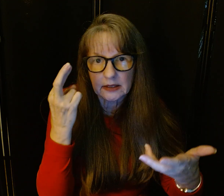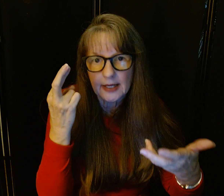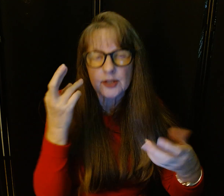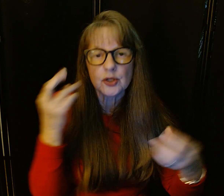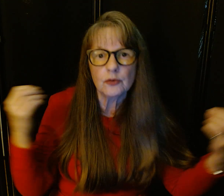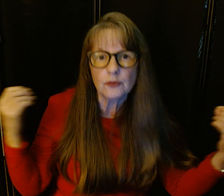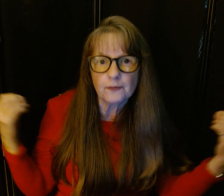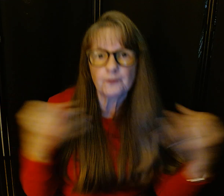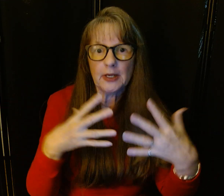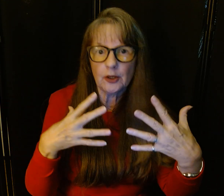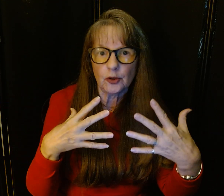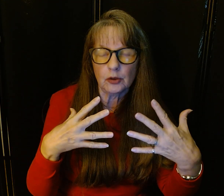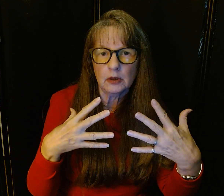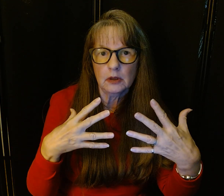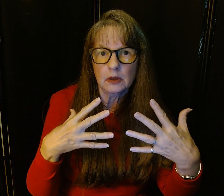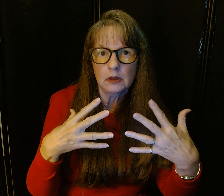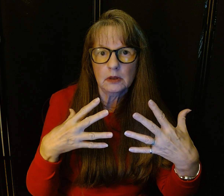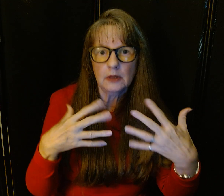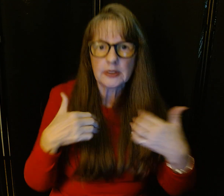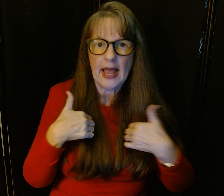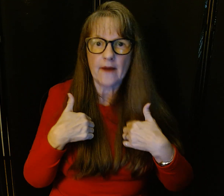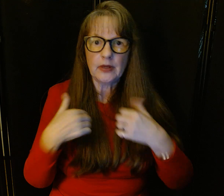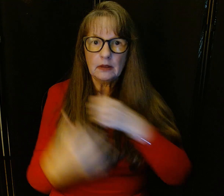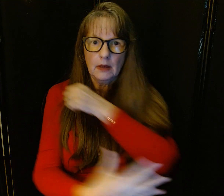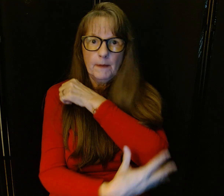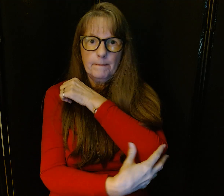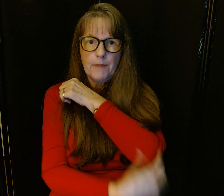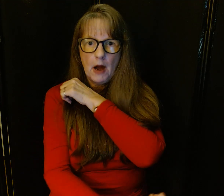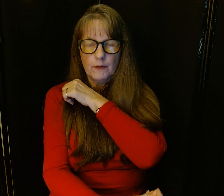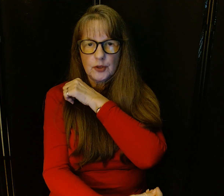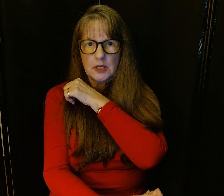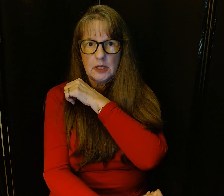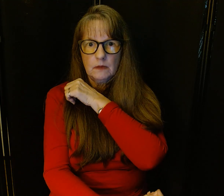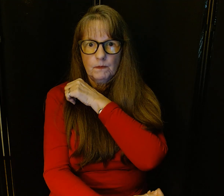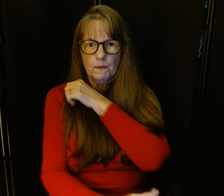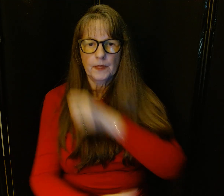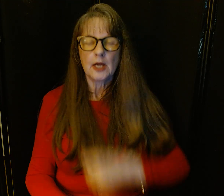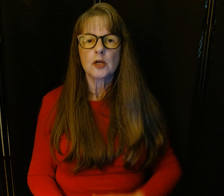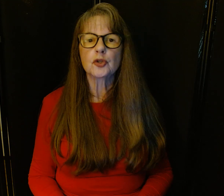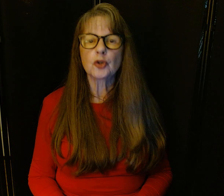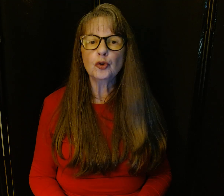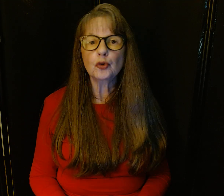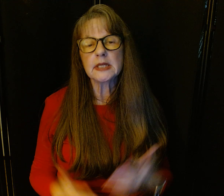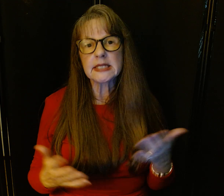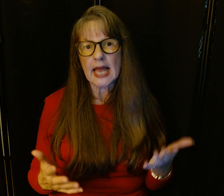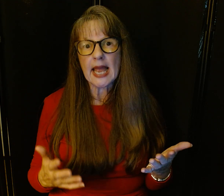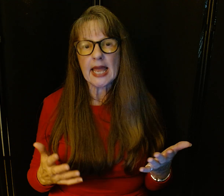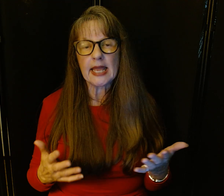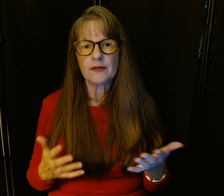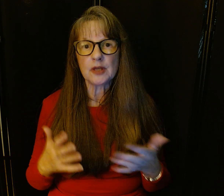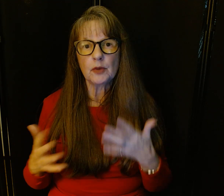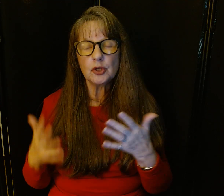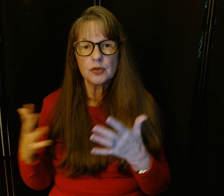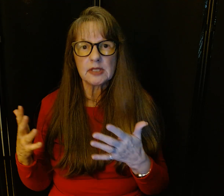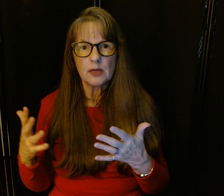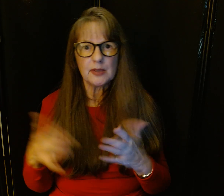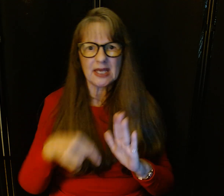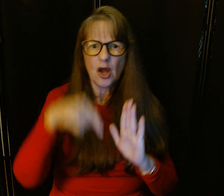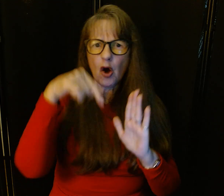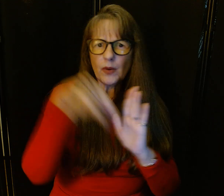to fear to having poverty. So you could say, if someone uses that, you would say, "Oh,